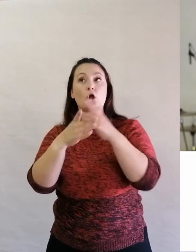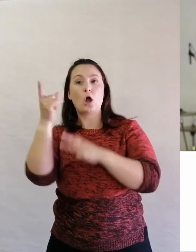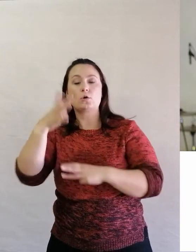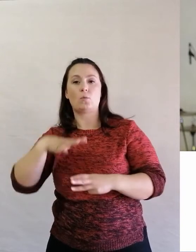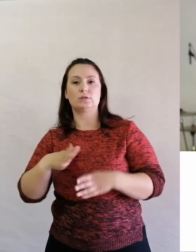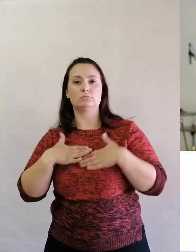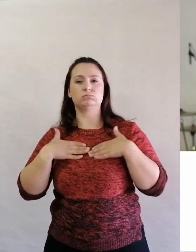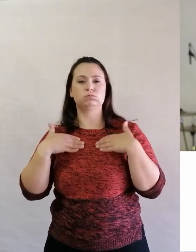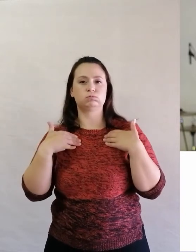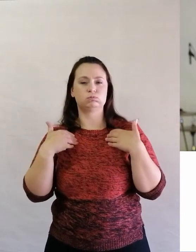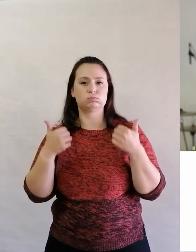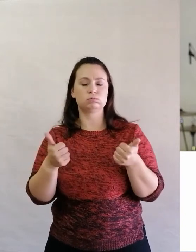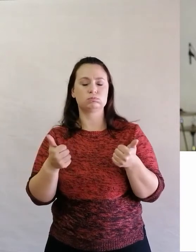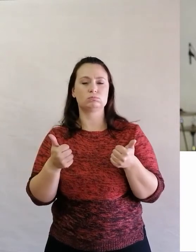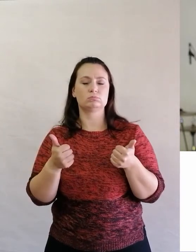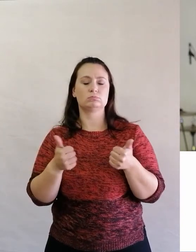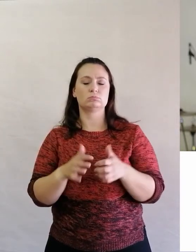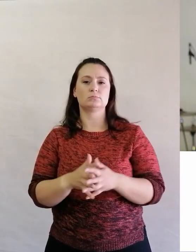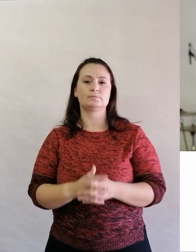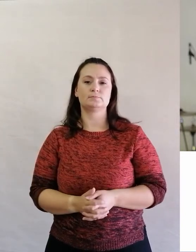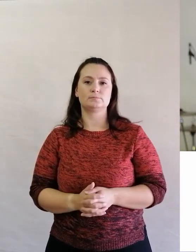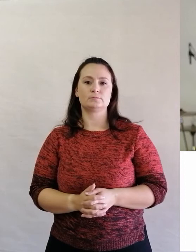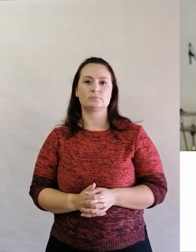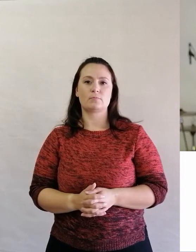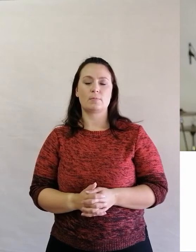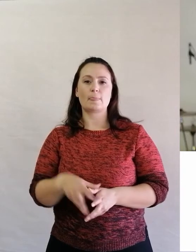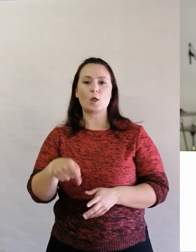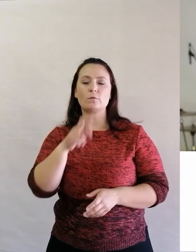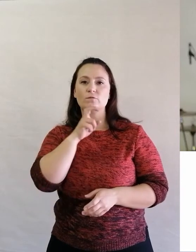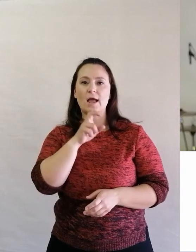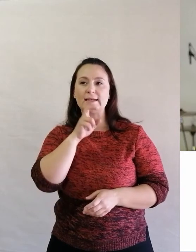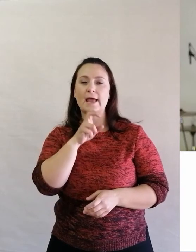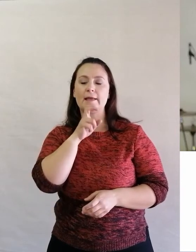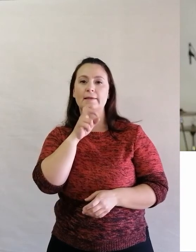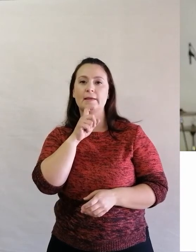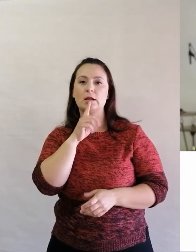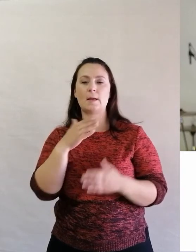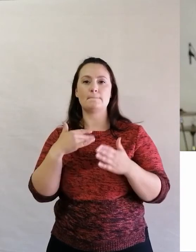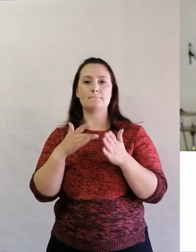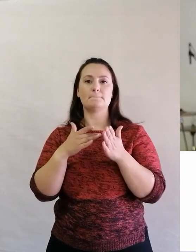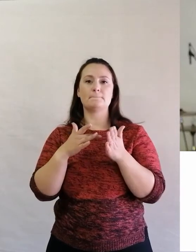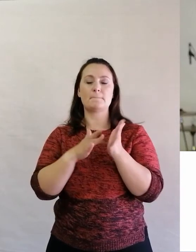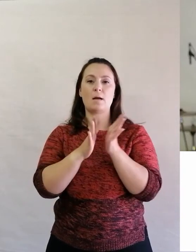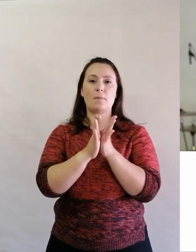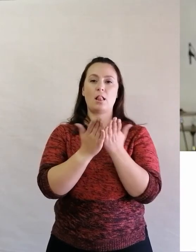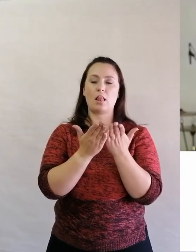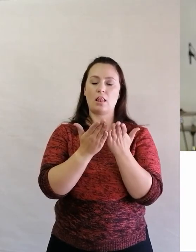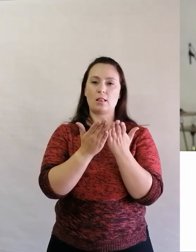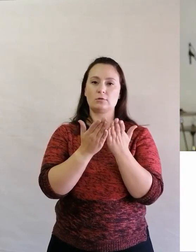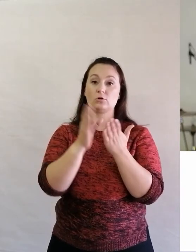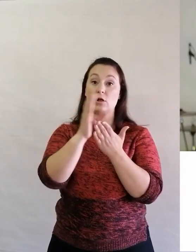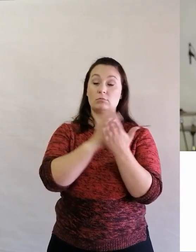This Friday, one of my friends who I kind of did Bible college with, it was actually a couple that brought Adele and